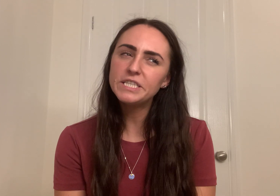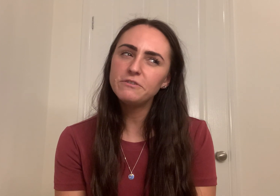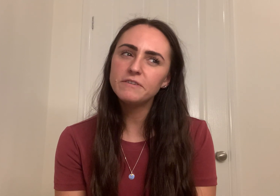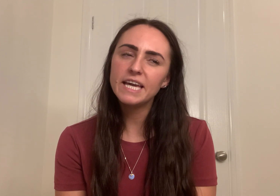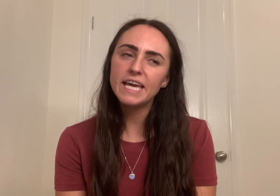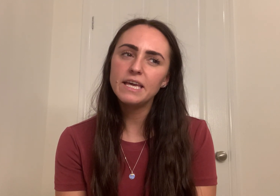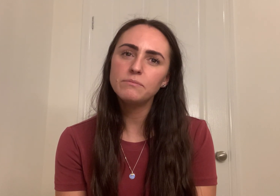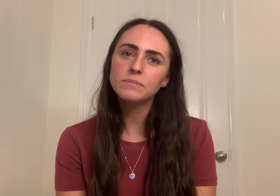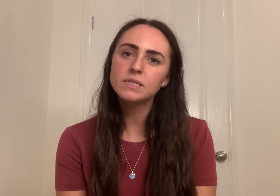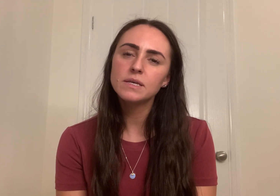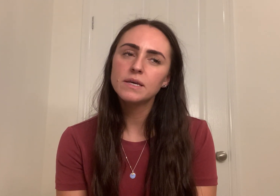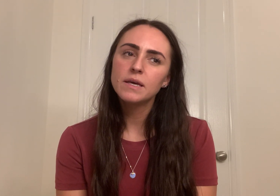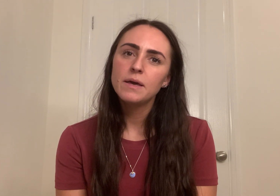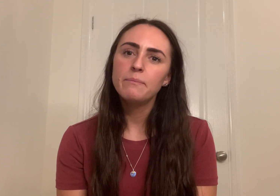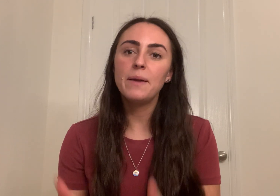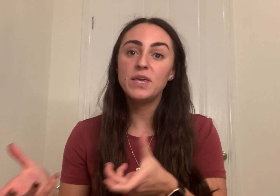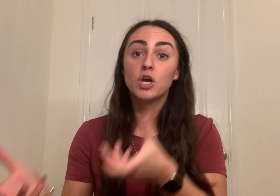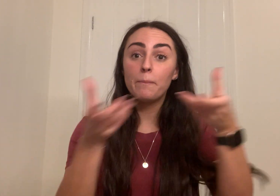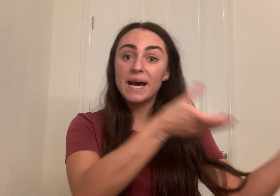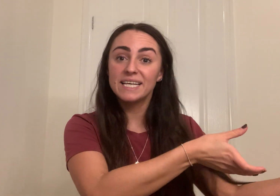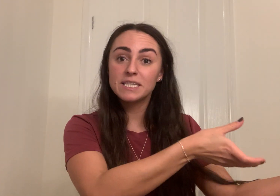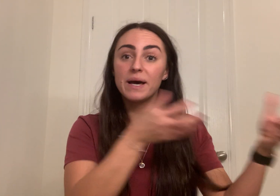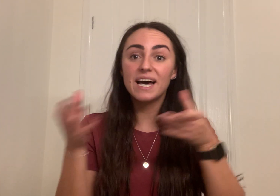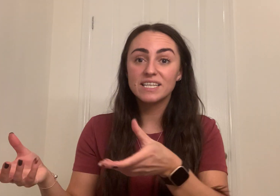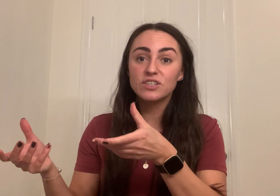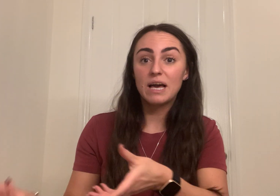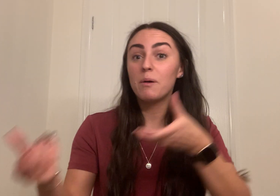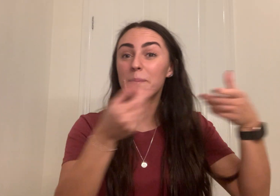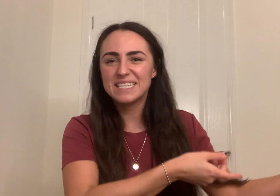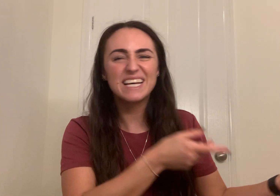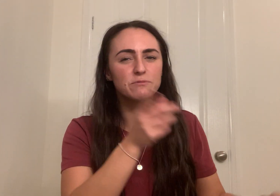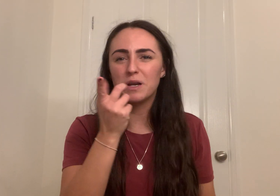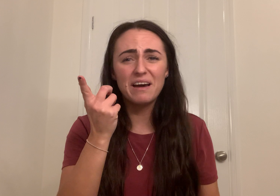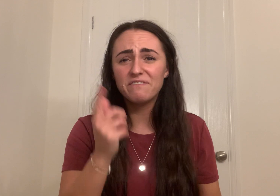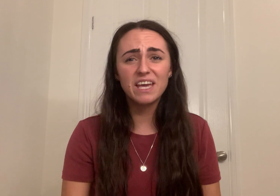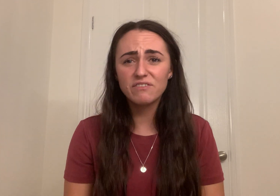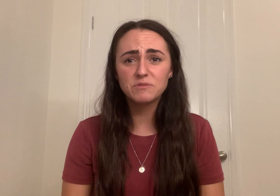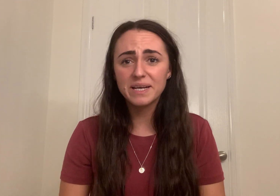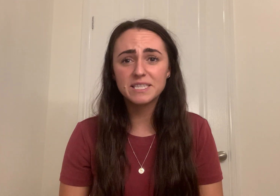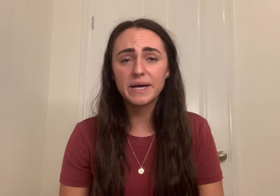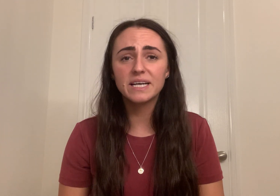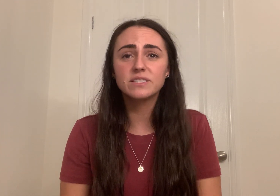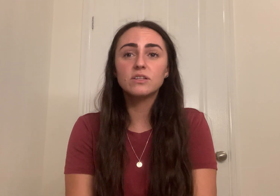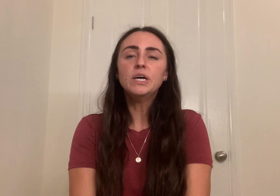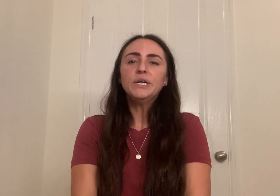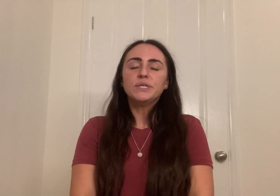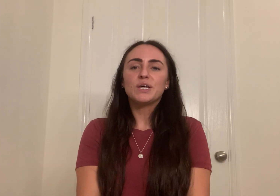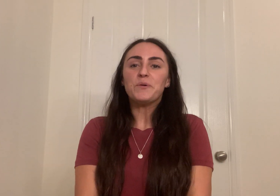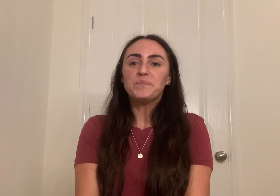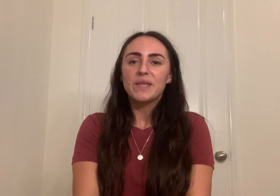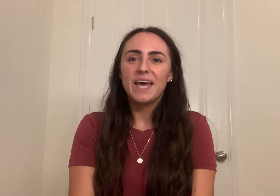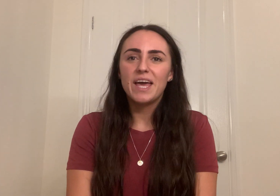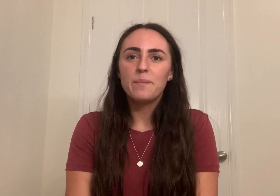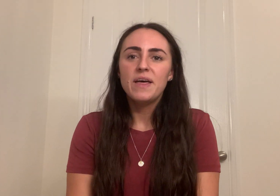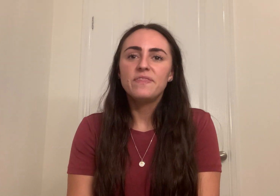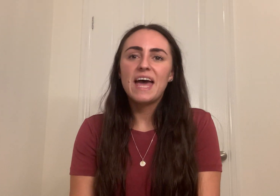for games? Maybe you could pass the parcel. Like we'd pass, that's one of my favourites, pass the parcel. So there